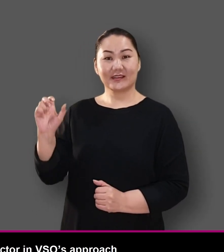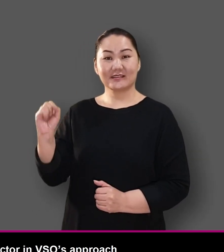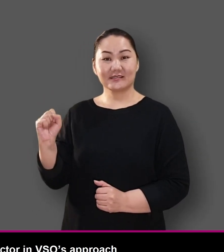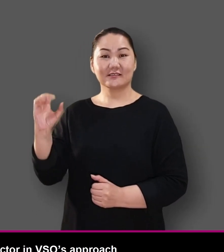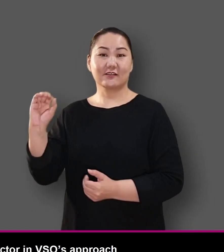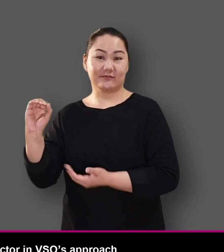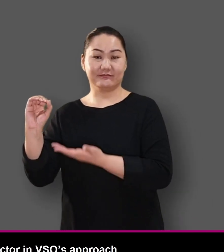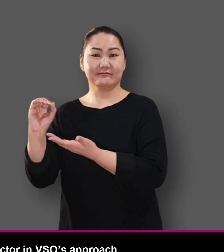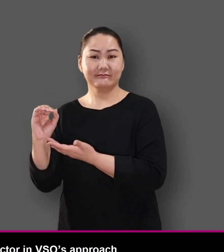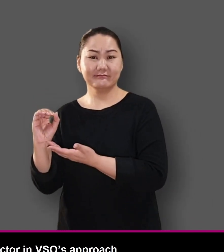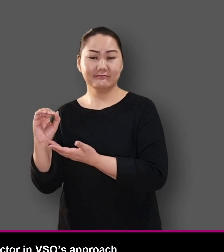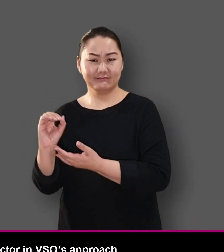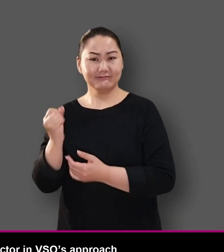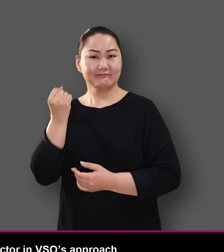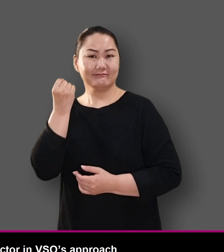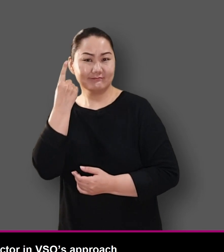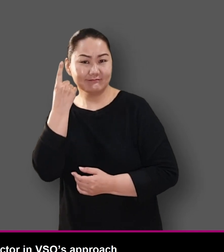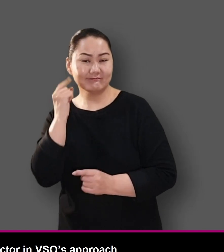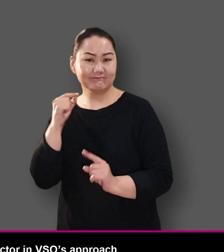making it a key factor in VSO's approach